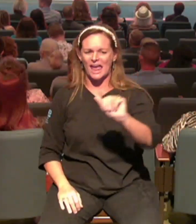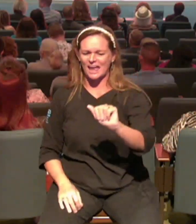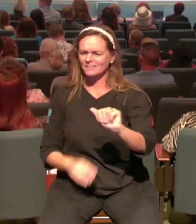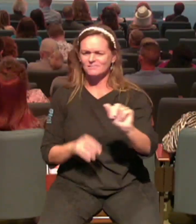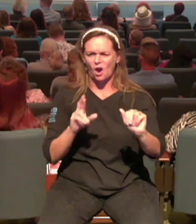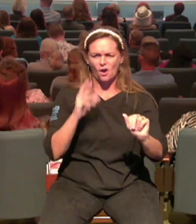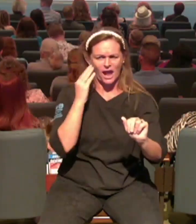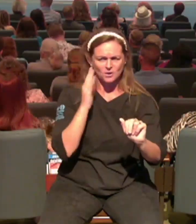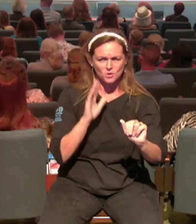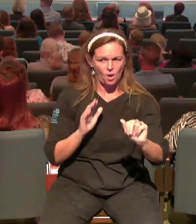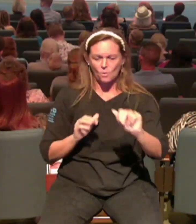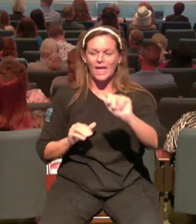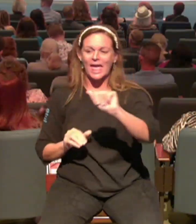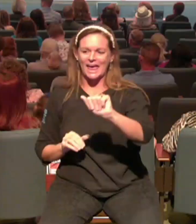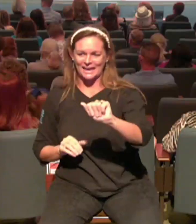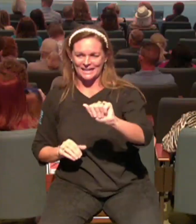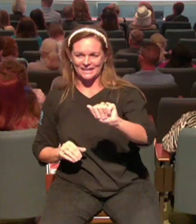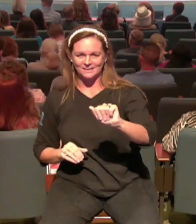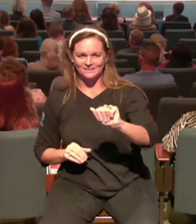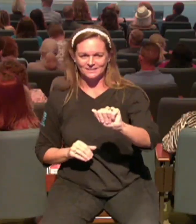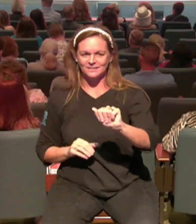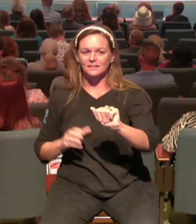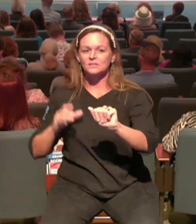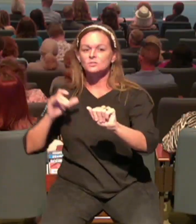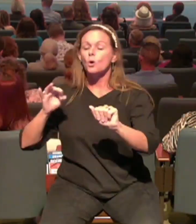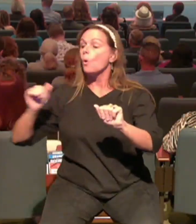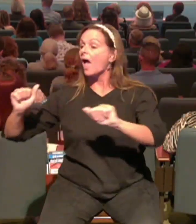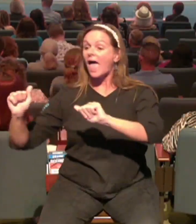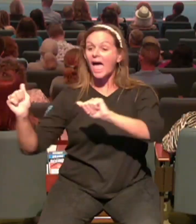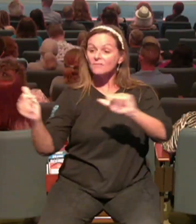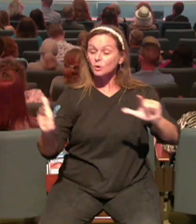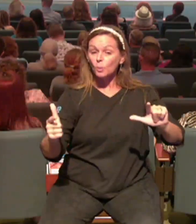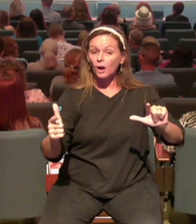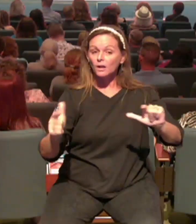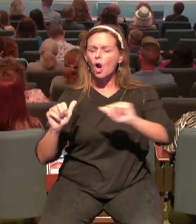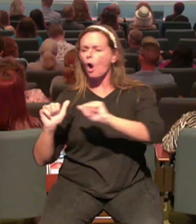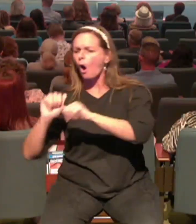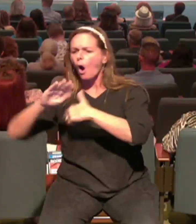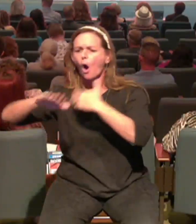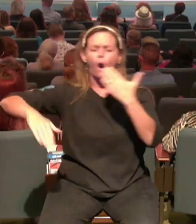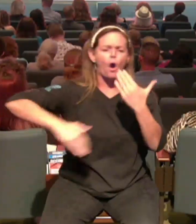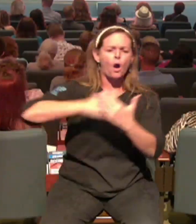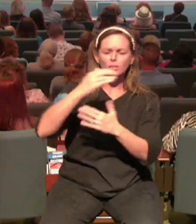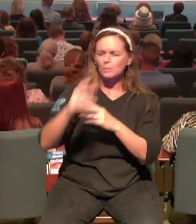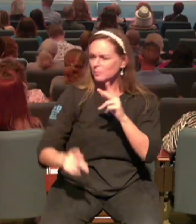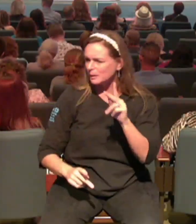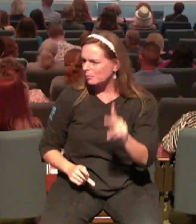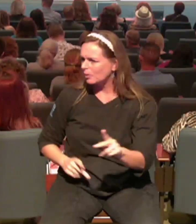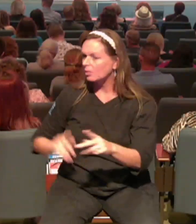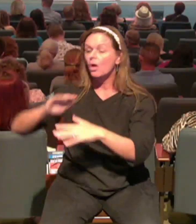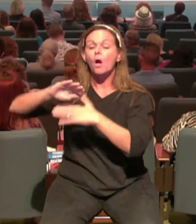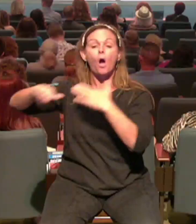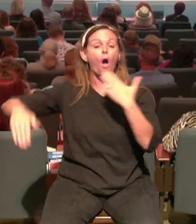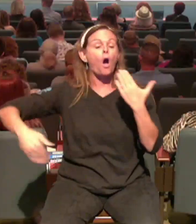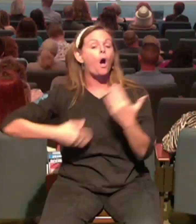10. Everyone who calls on the name of the Lord will be saved. Everybody. Doesn't matter what you've done. Doesn't matter how bad